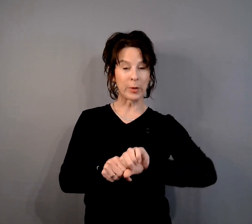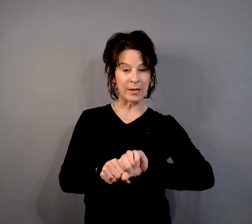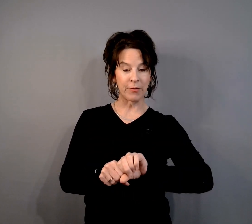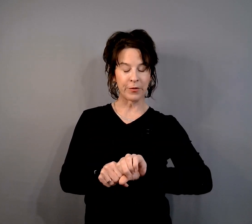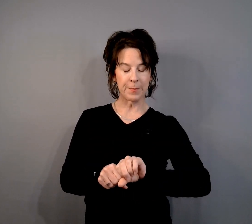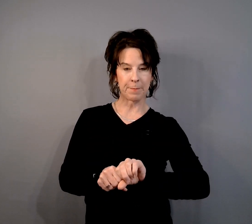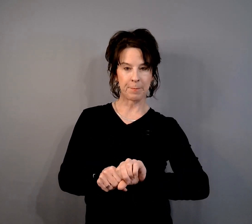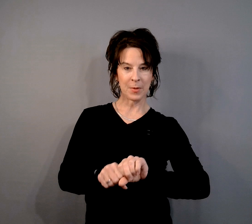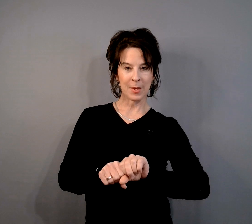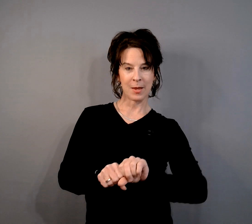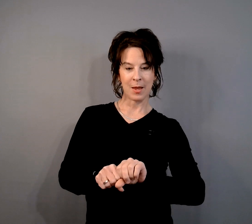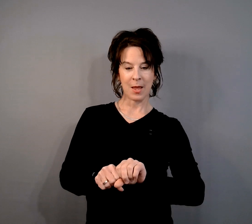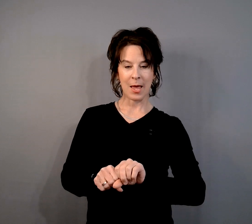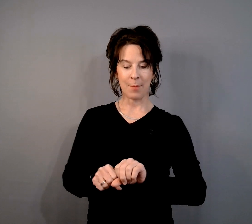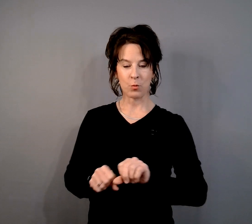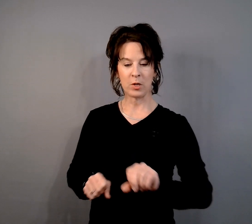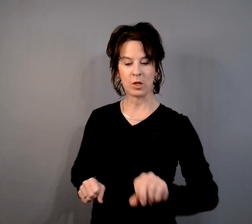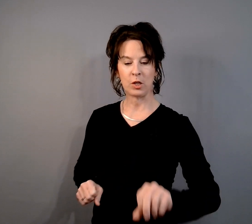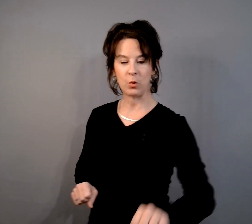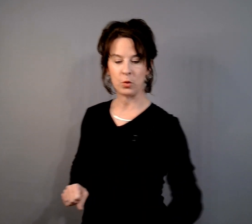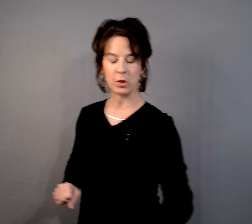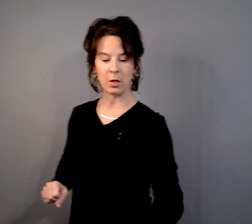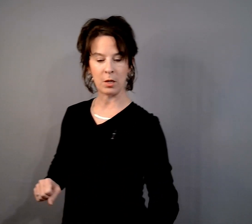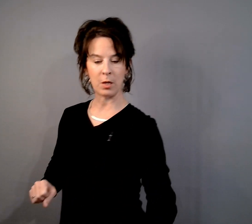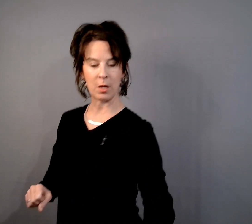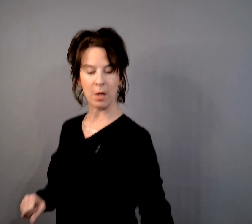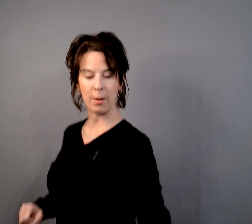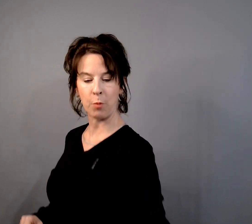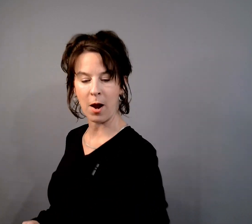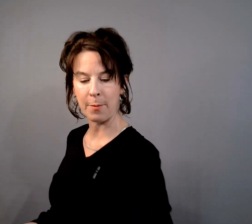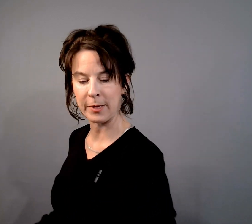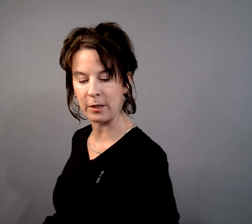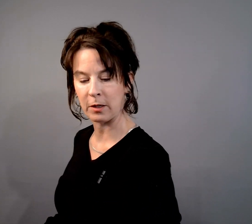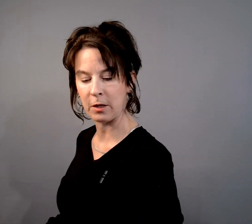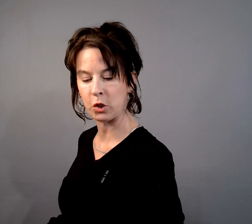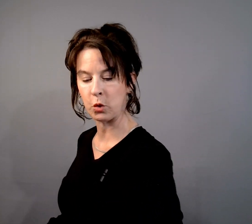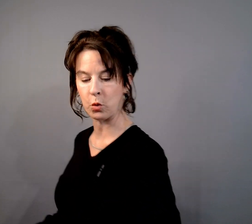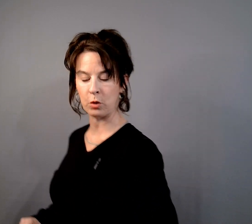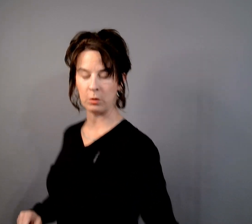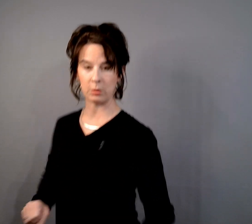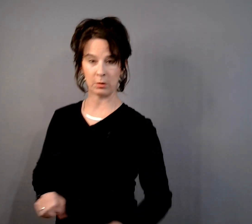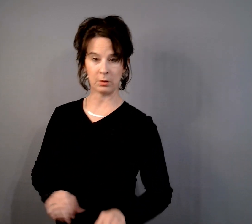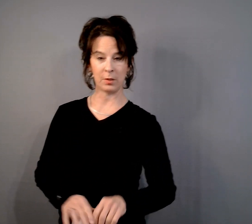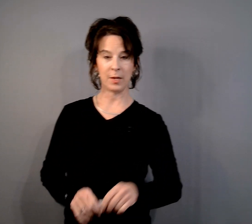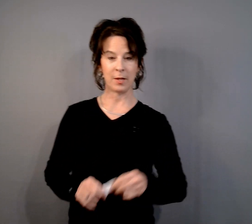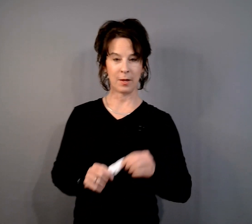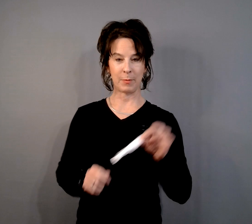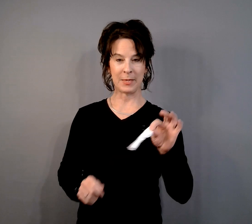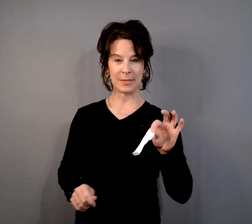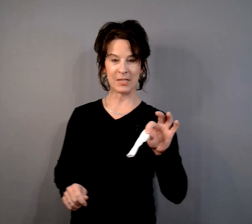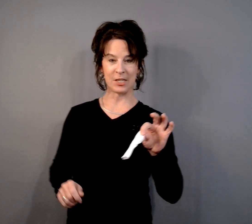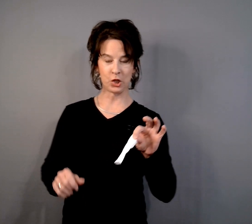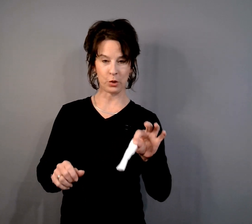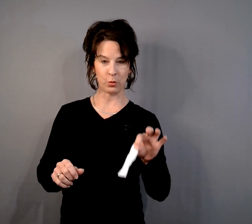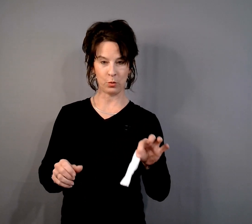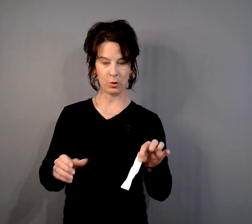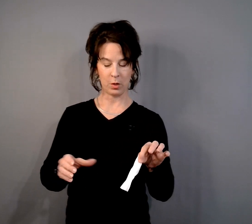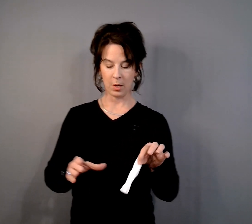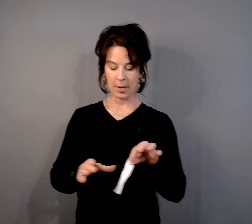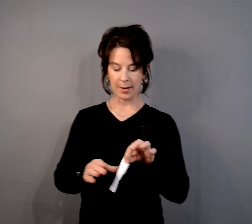grief, I'm going to use a prop here, a tool, piece of tissue. I'm going